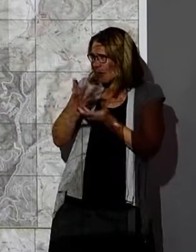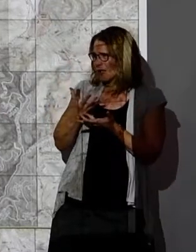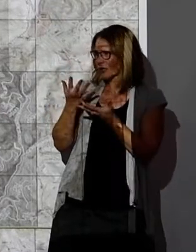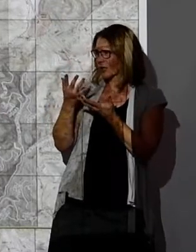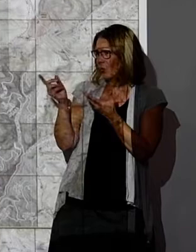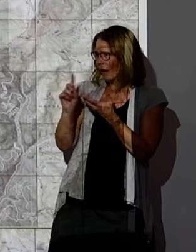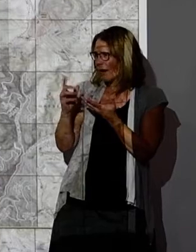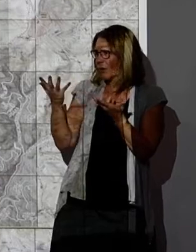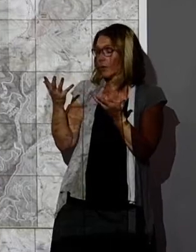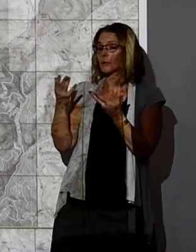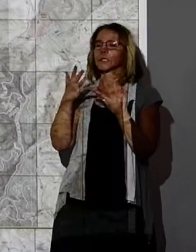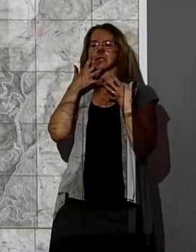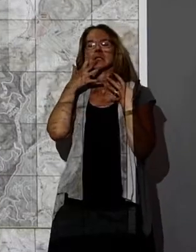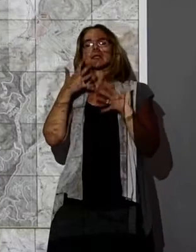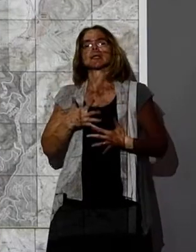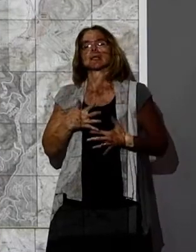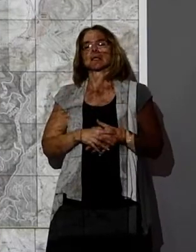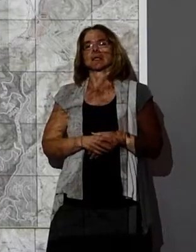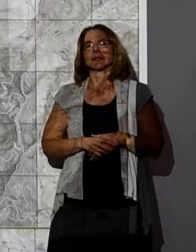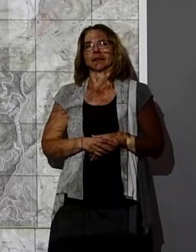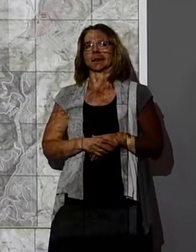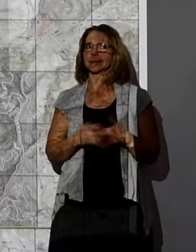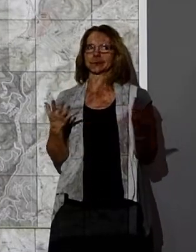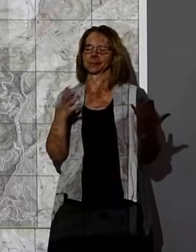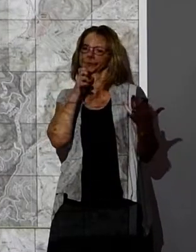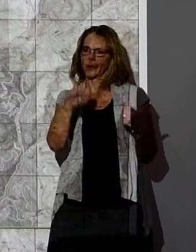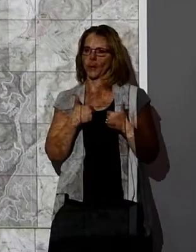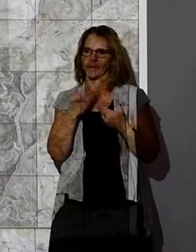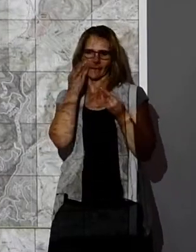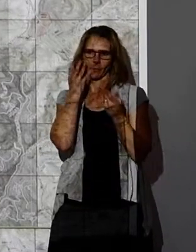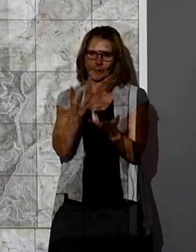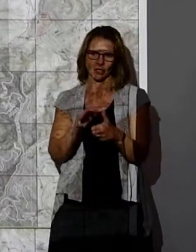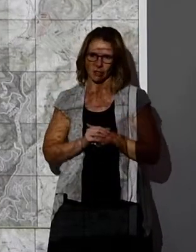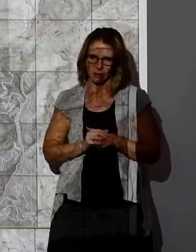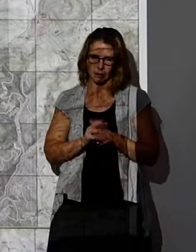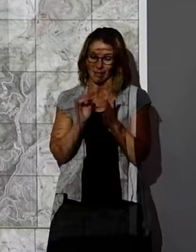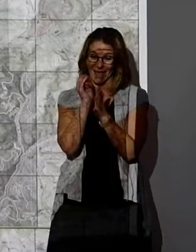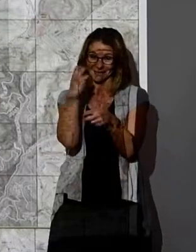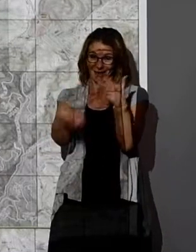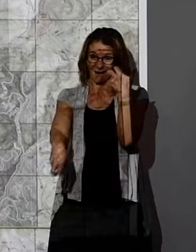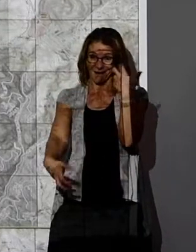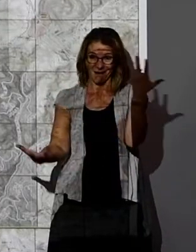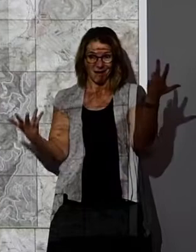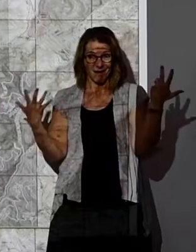now, we don't have that information, and that's what's tough right now,